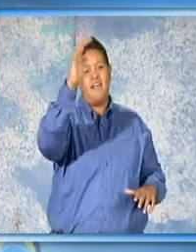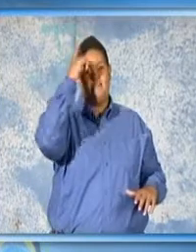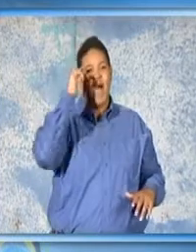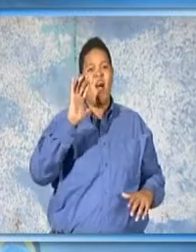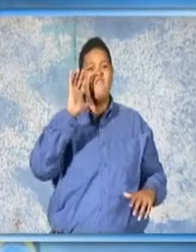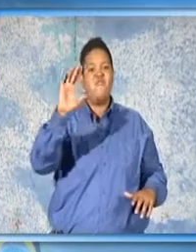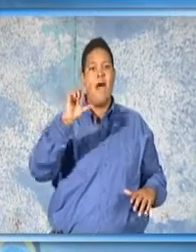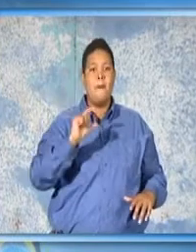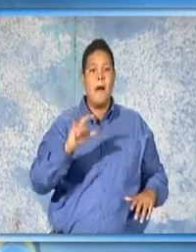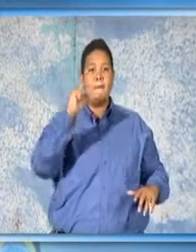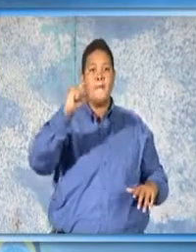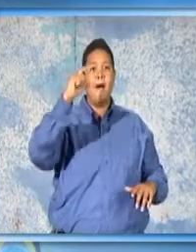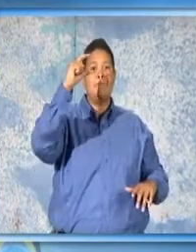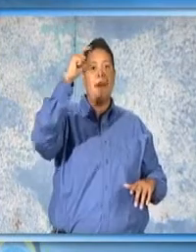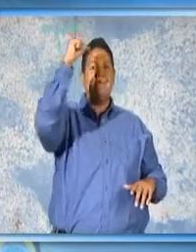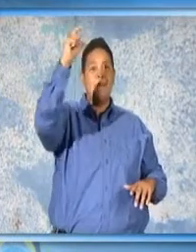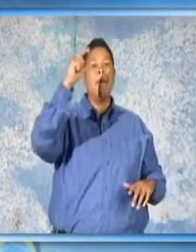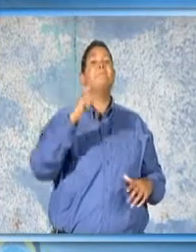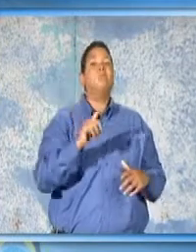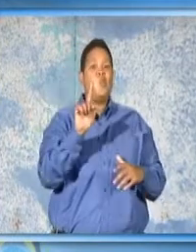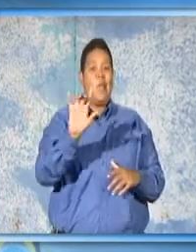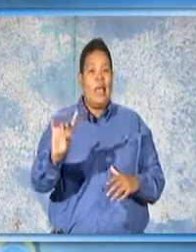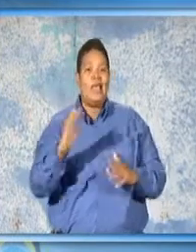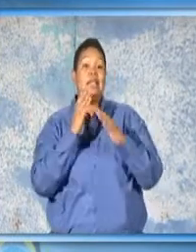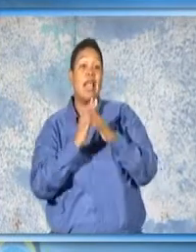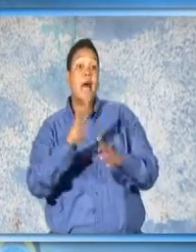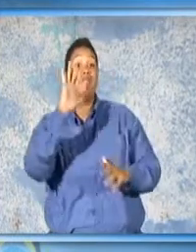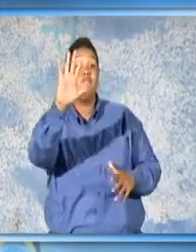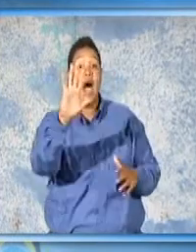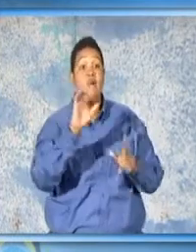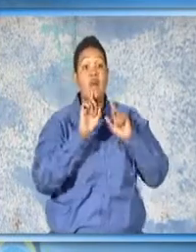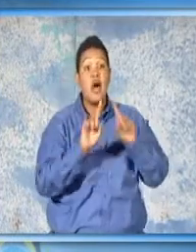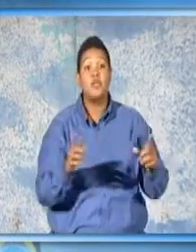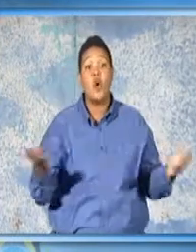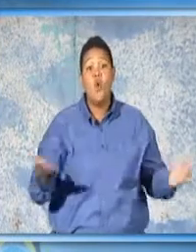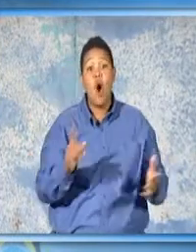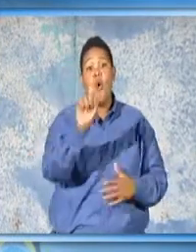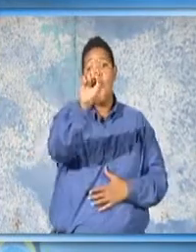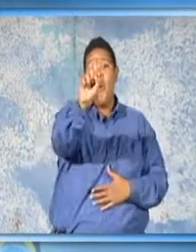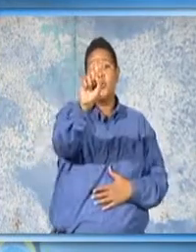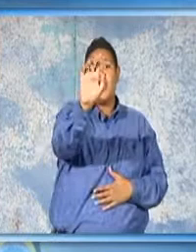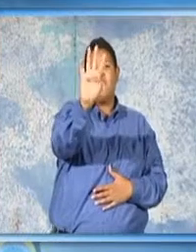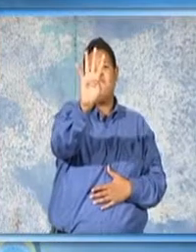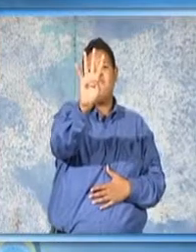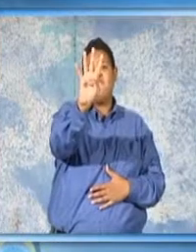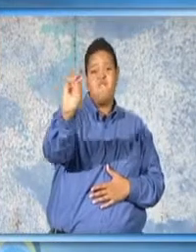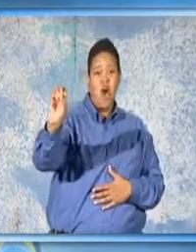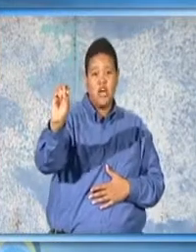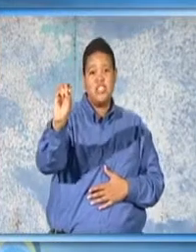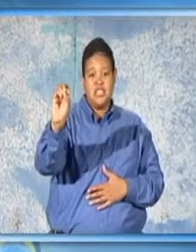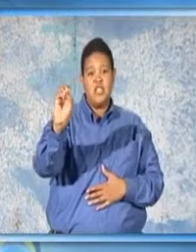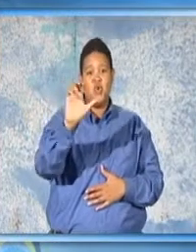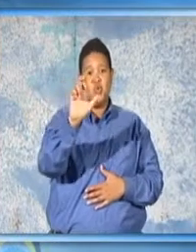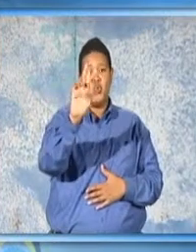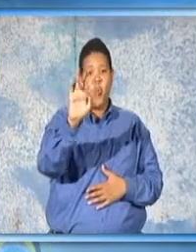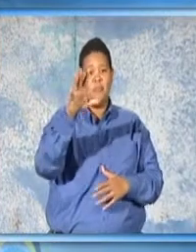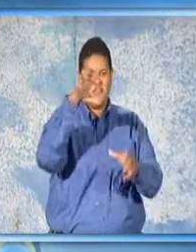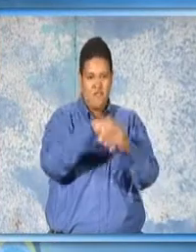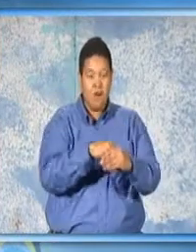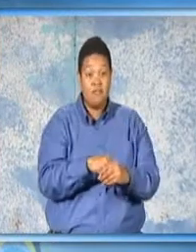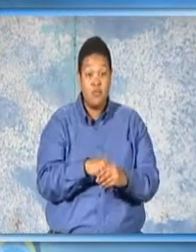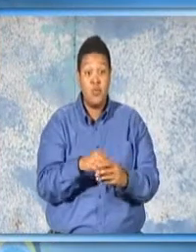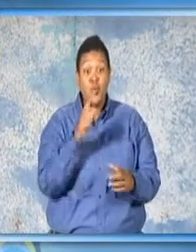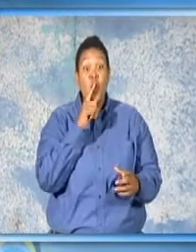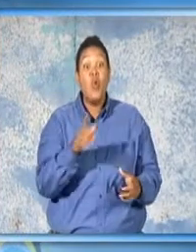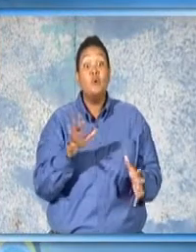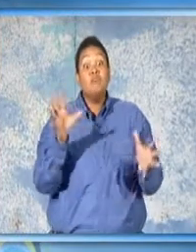5 layers in the prism. 28 times 5 equals 140 total cubes. So the volume